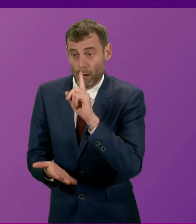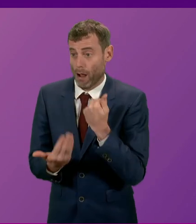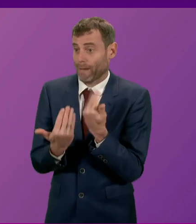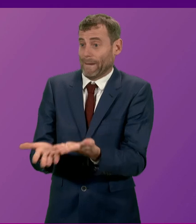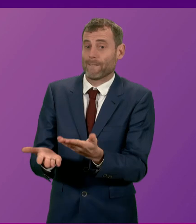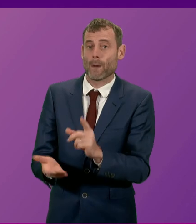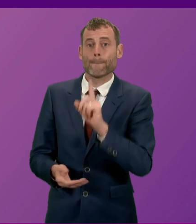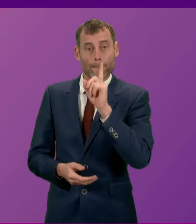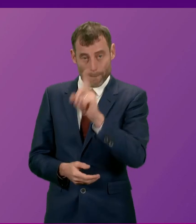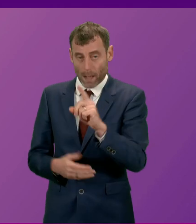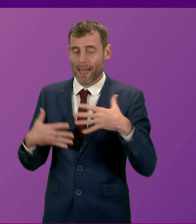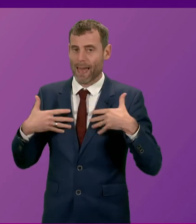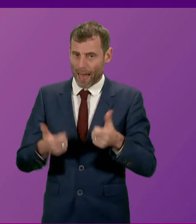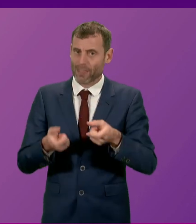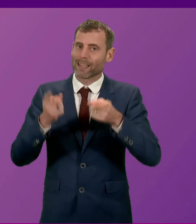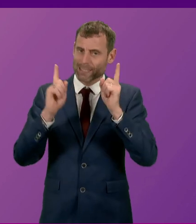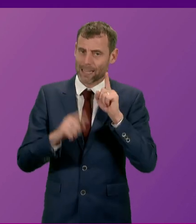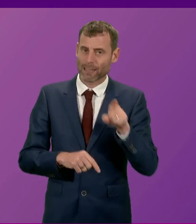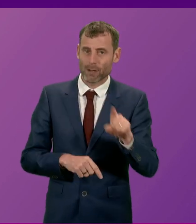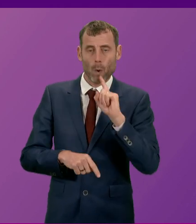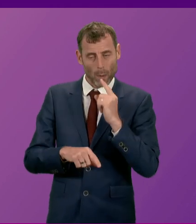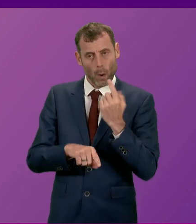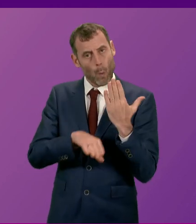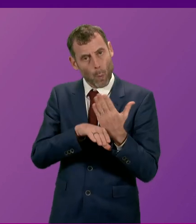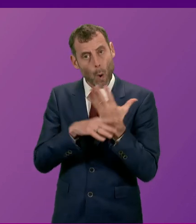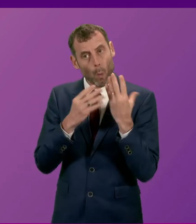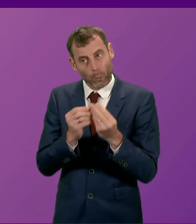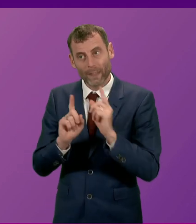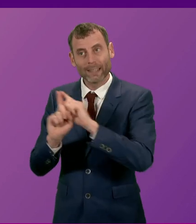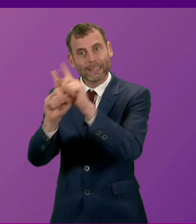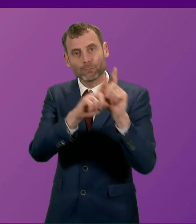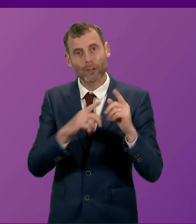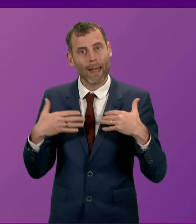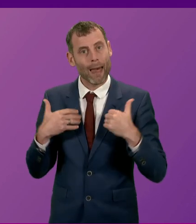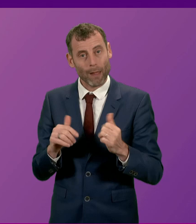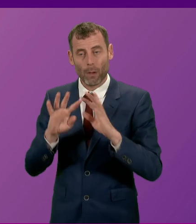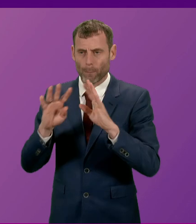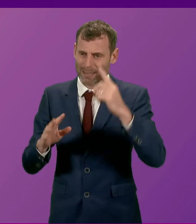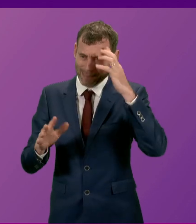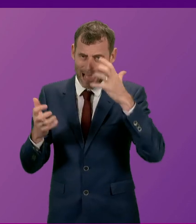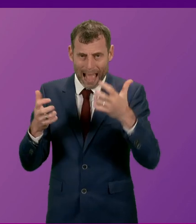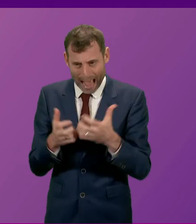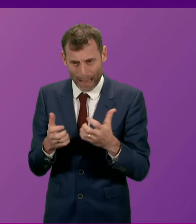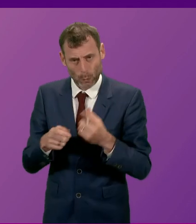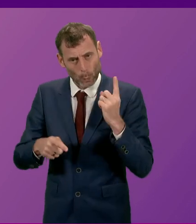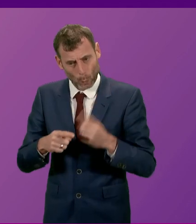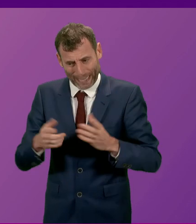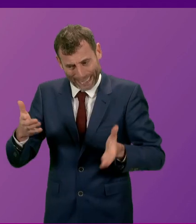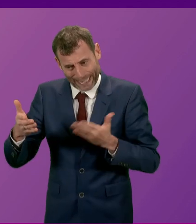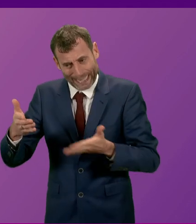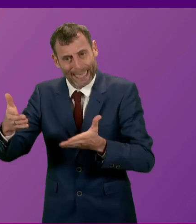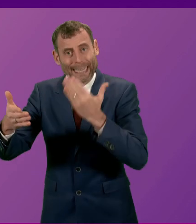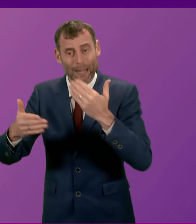Health Secretary will engage constructively and actively with health boards to try to make more progress on the issue that Tess White puts to me on behalf of